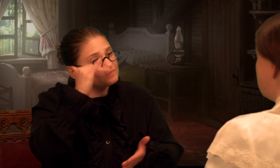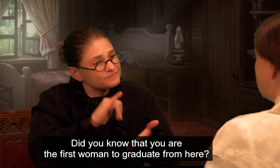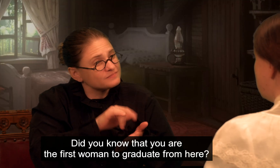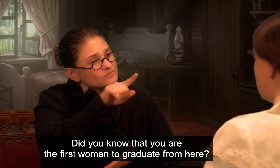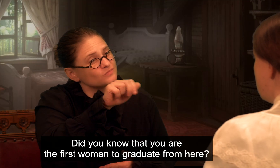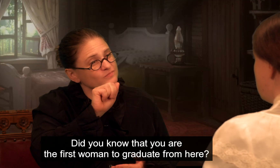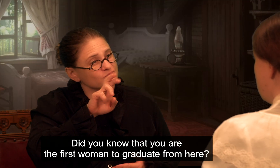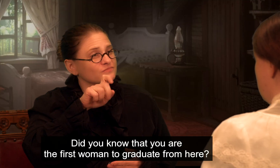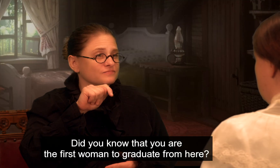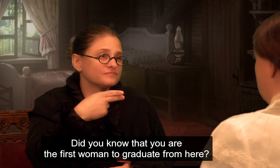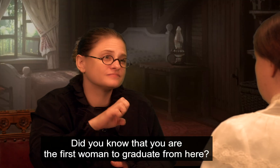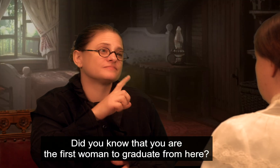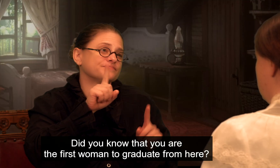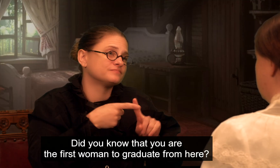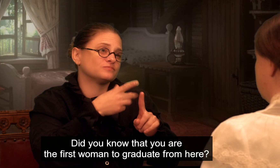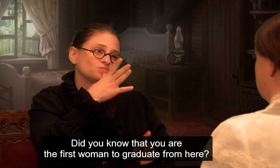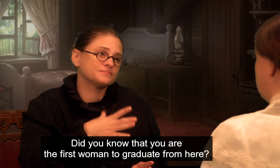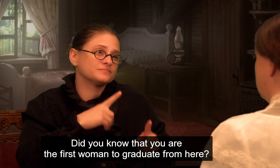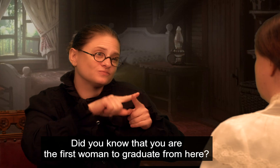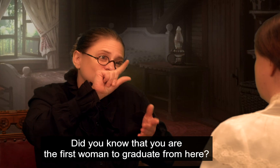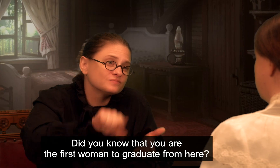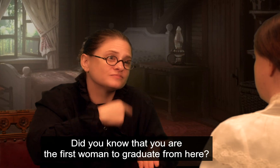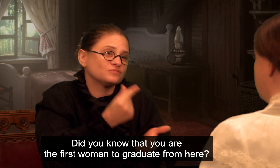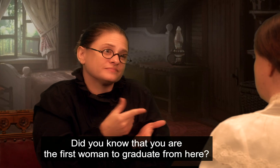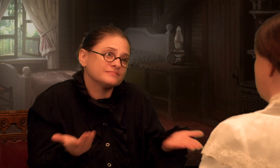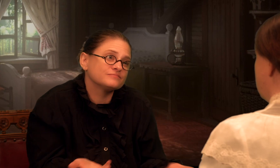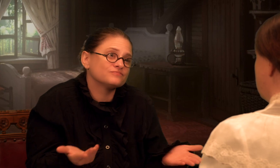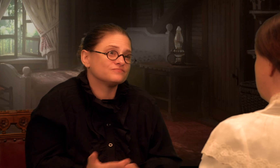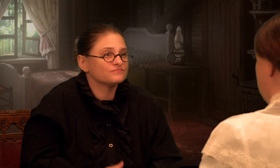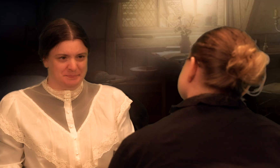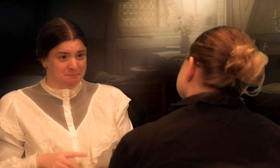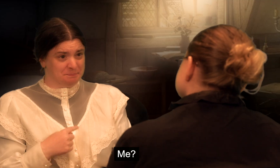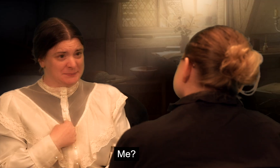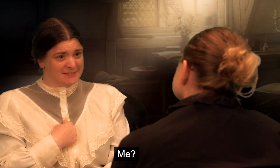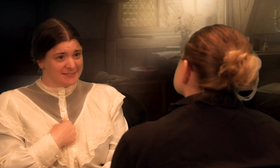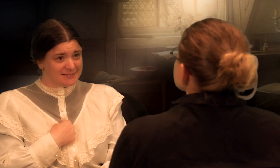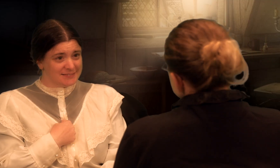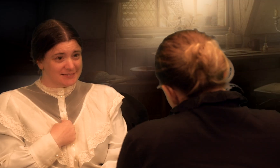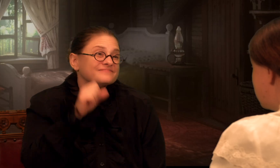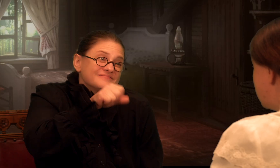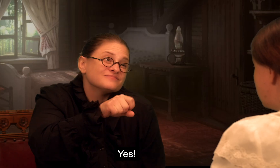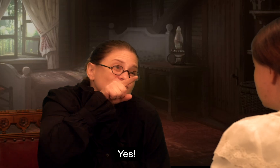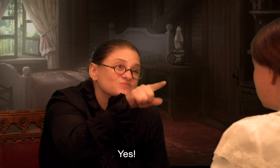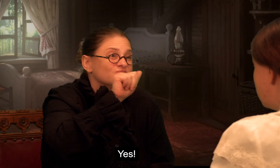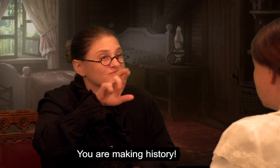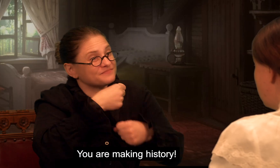Did you know that you are the first woman to graduate from here? Me? Yes, you are